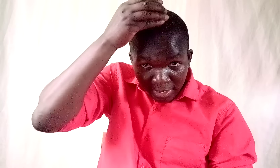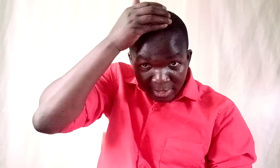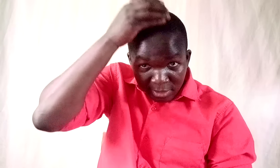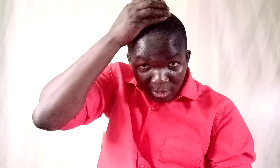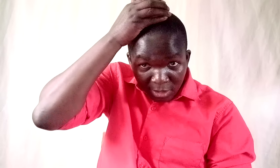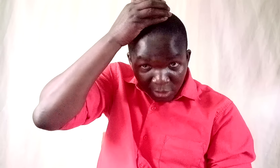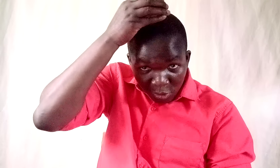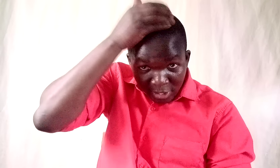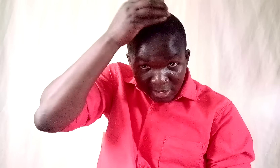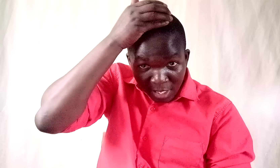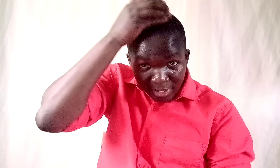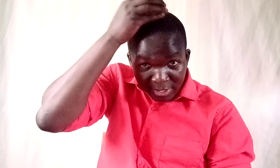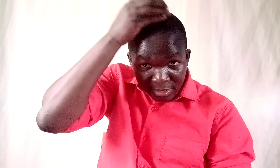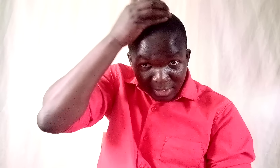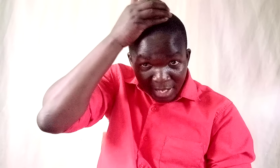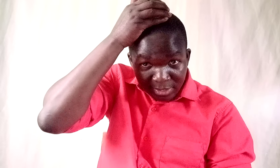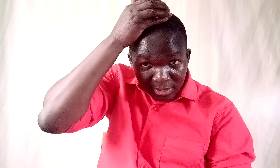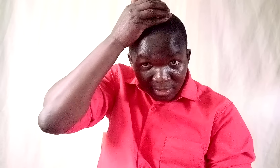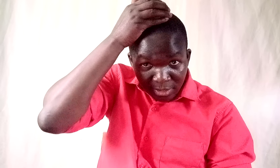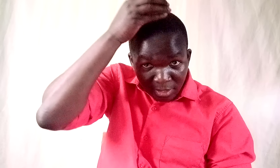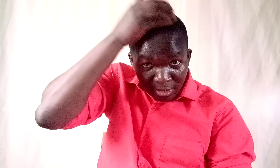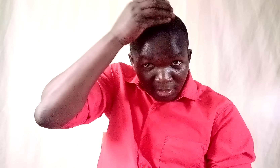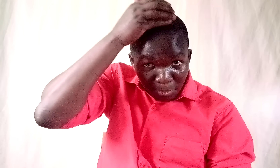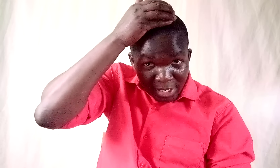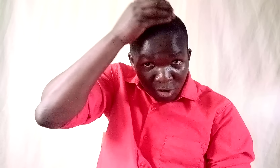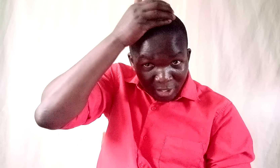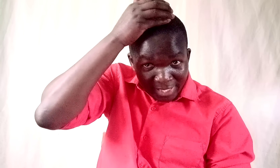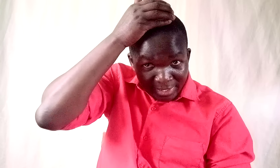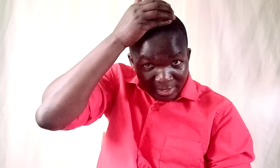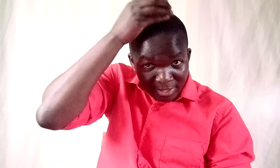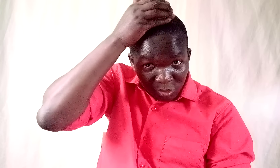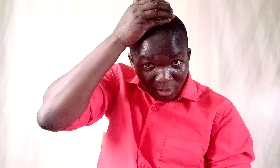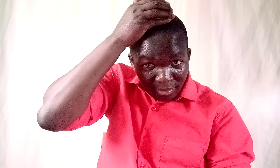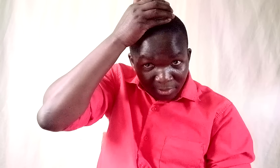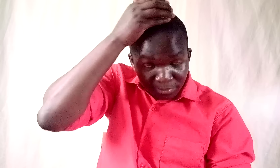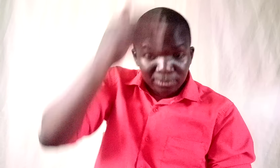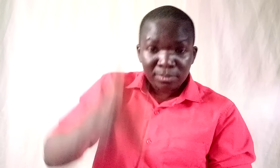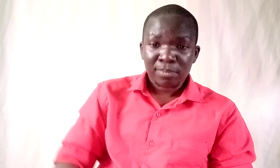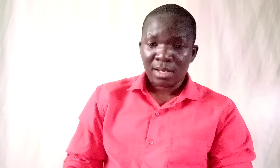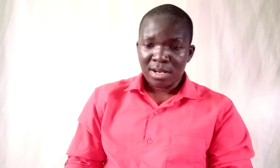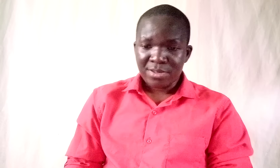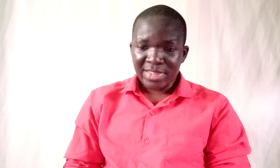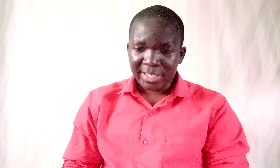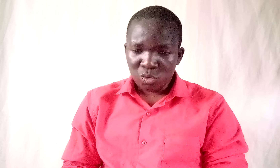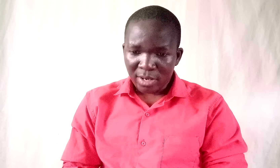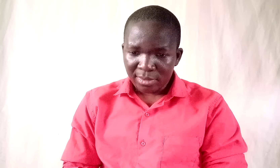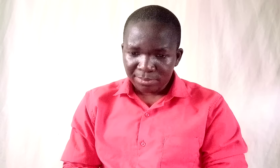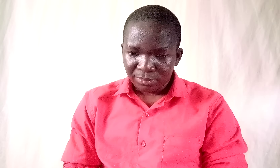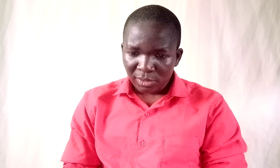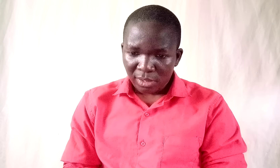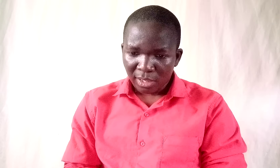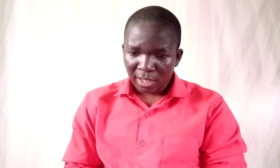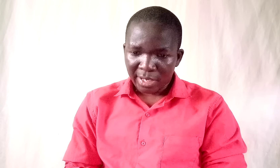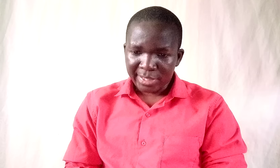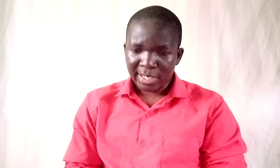this. So this is nurse, medical nurses, this one. The next one is a